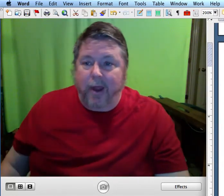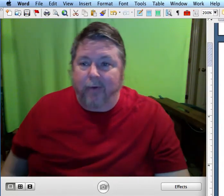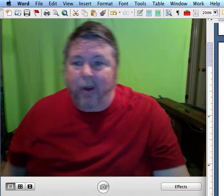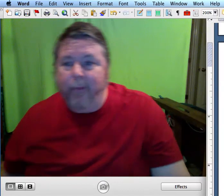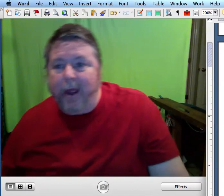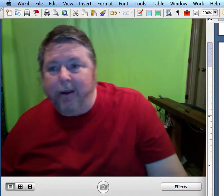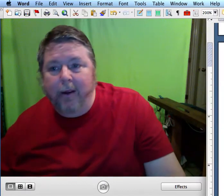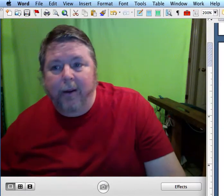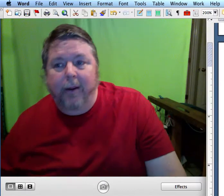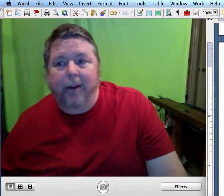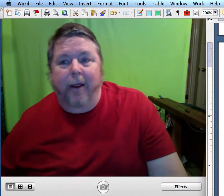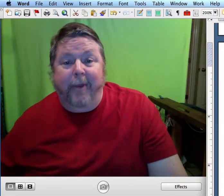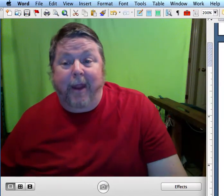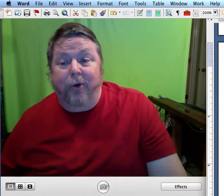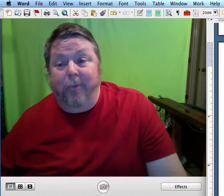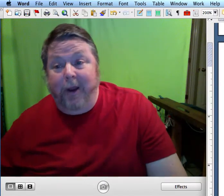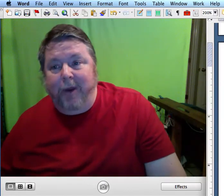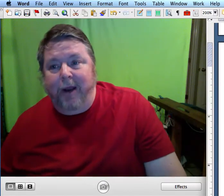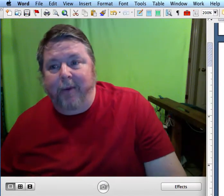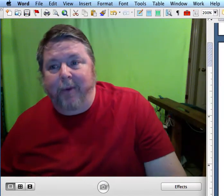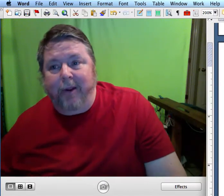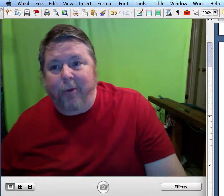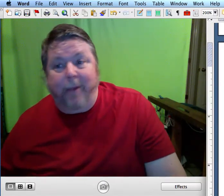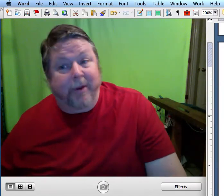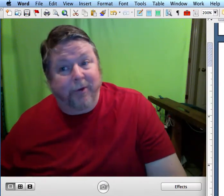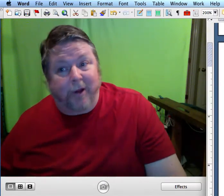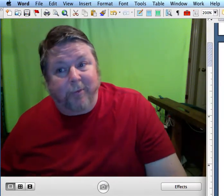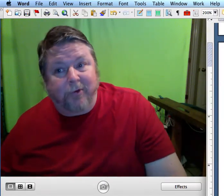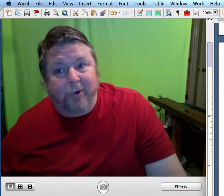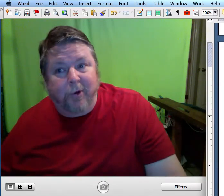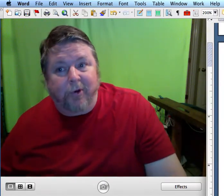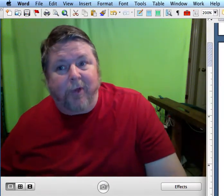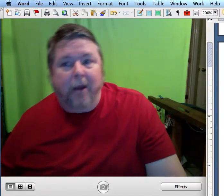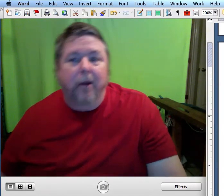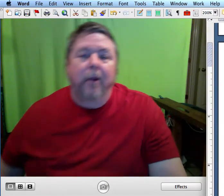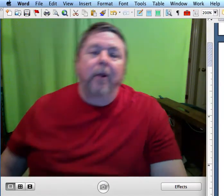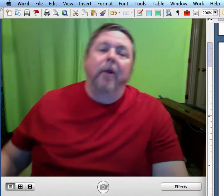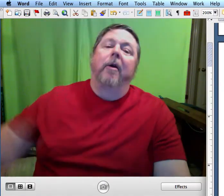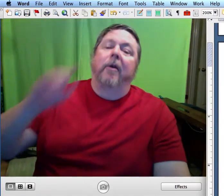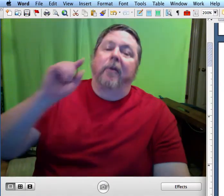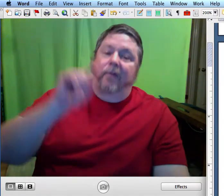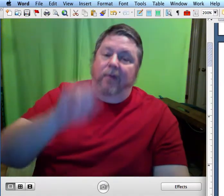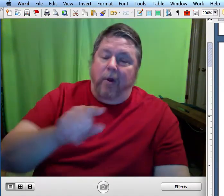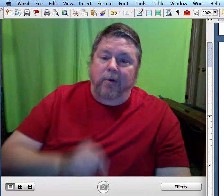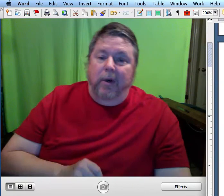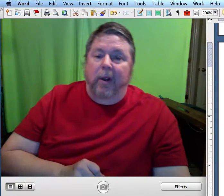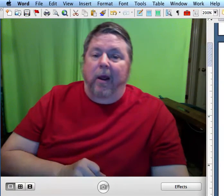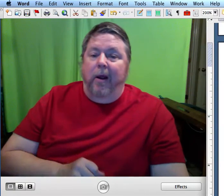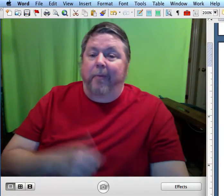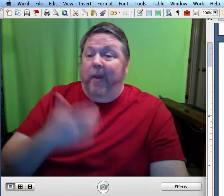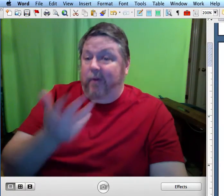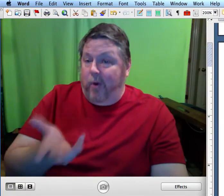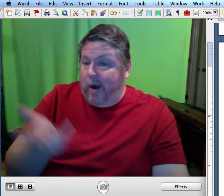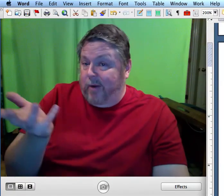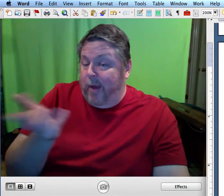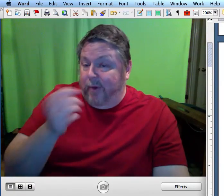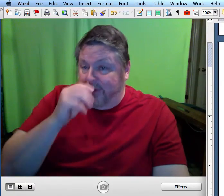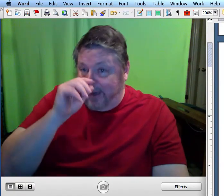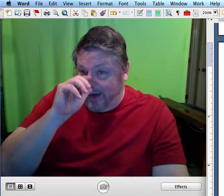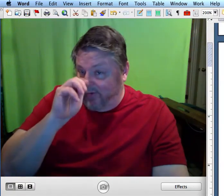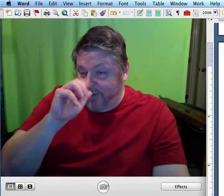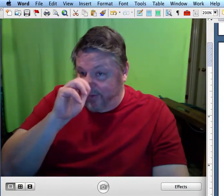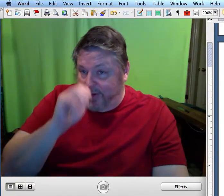it and have it go back. I mean, yeah, you could manipulate it and make it go back, but you're not supposed to. Don't do that. So, I